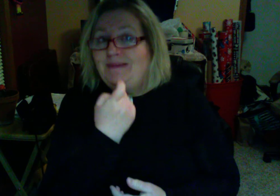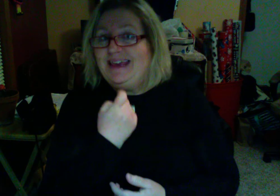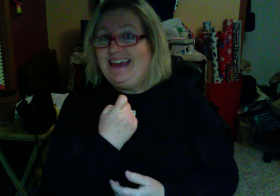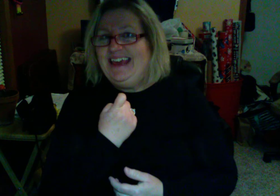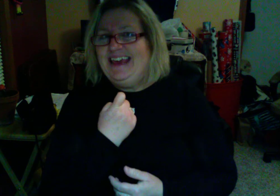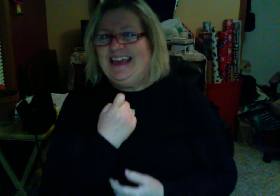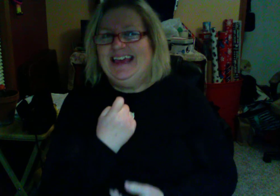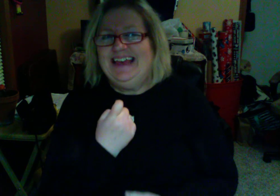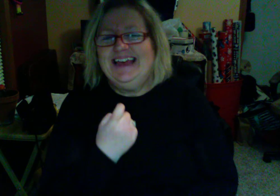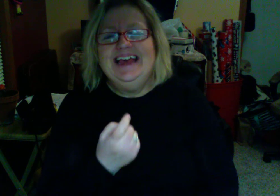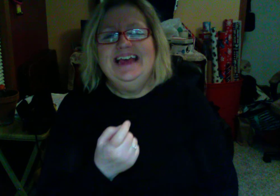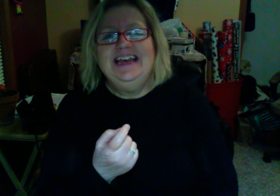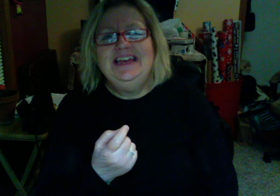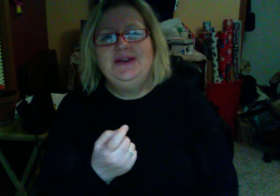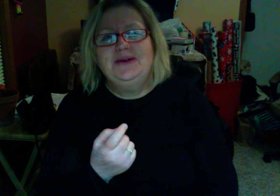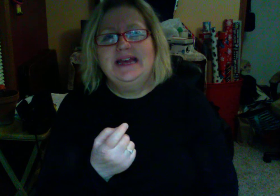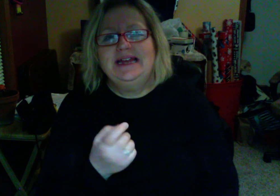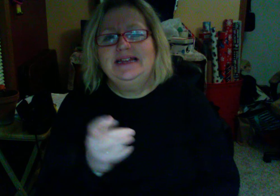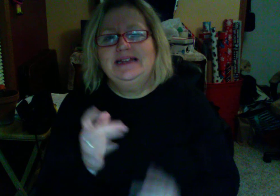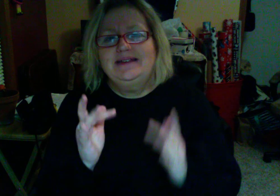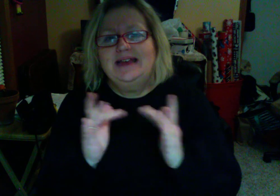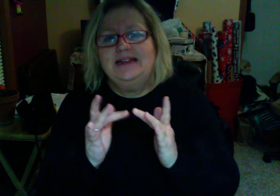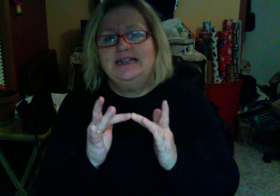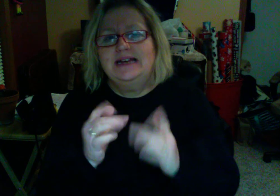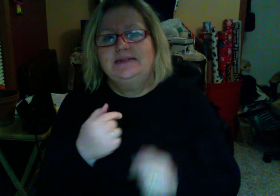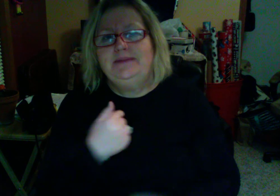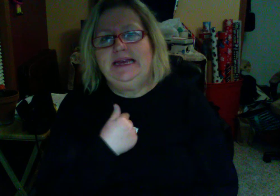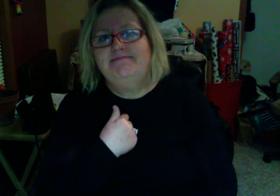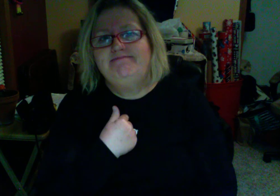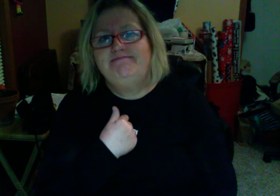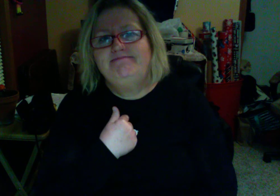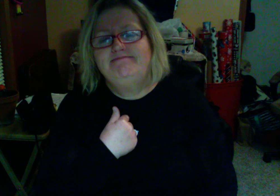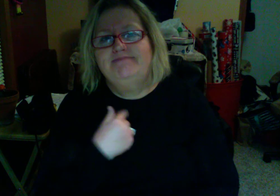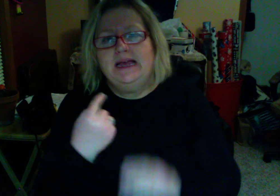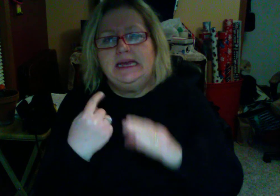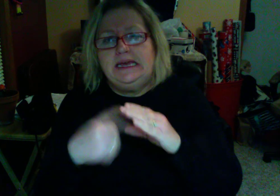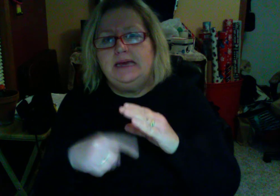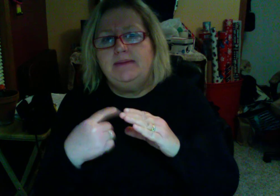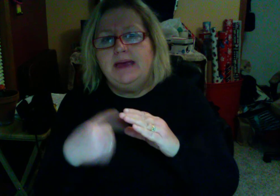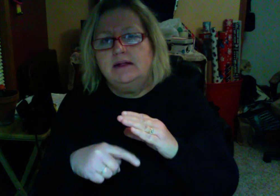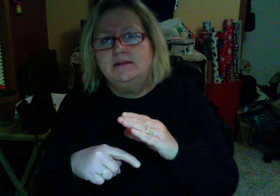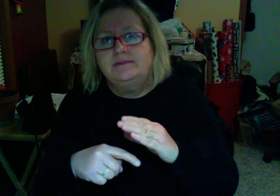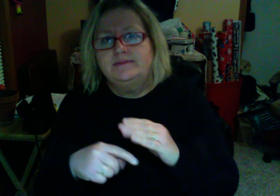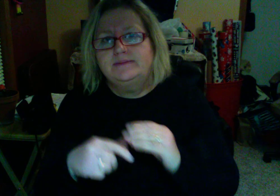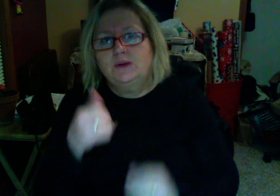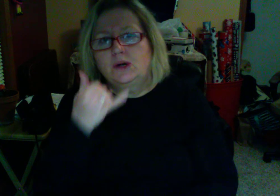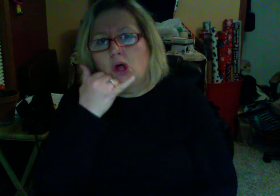me, you can contact me by email or call me.